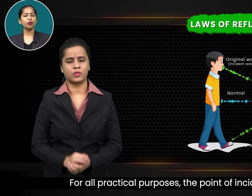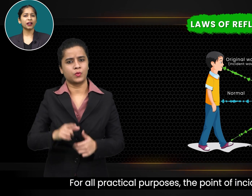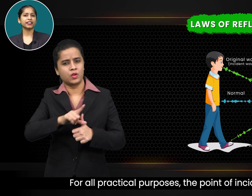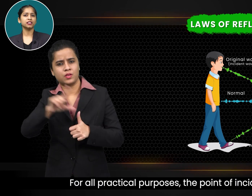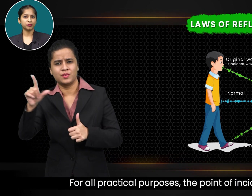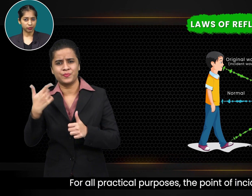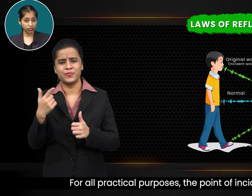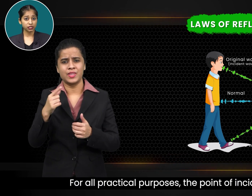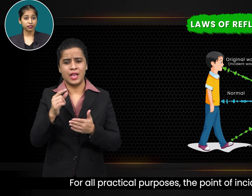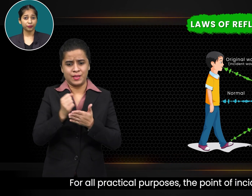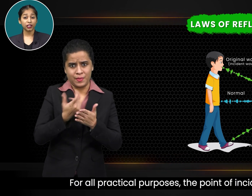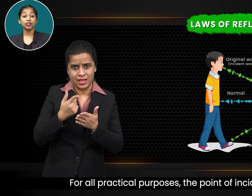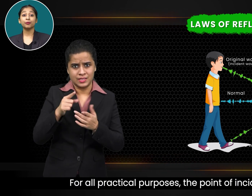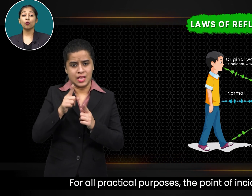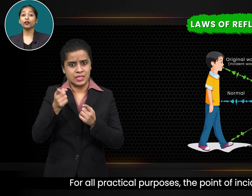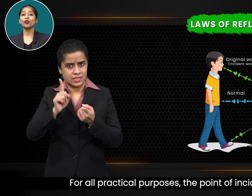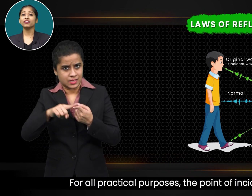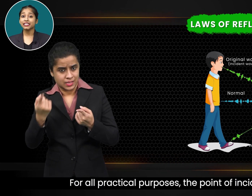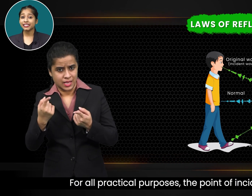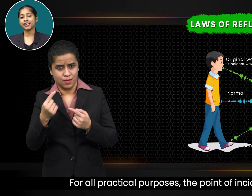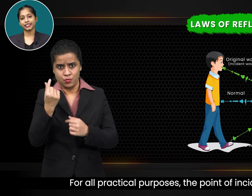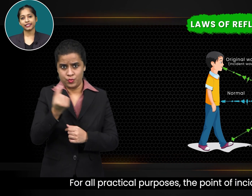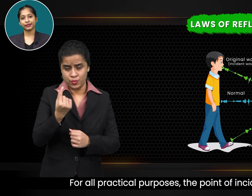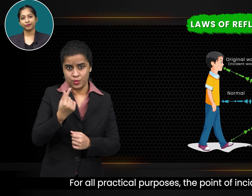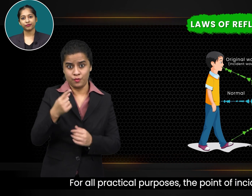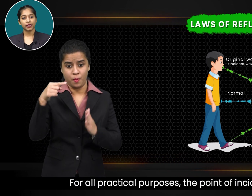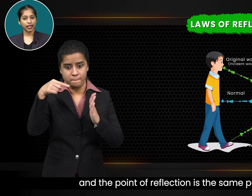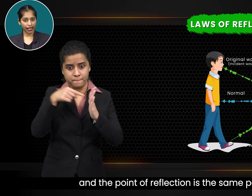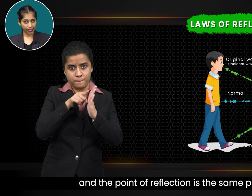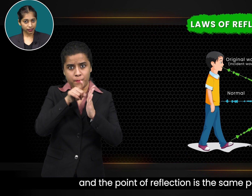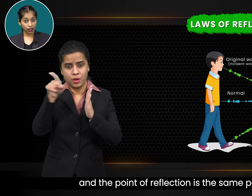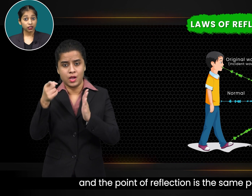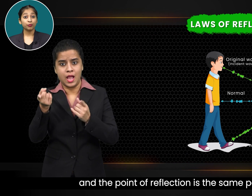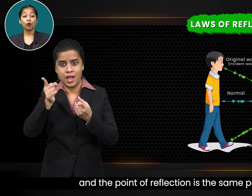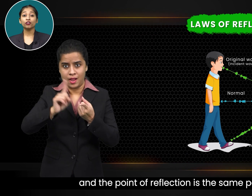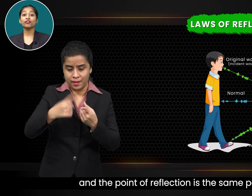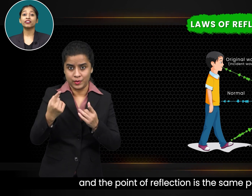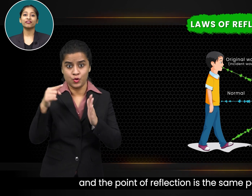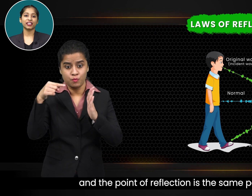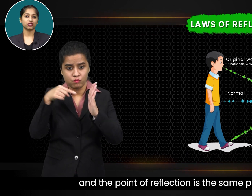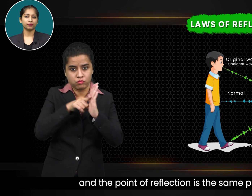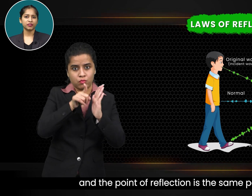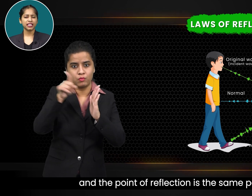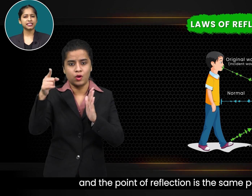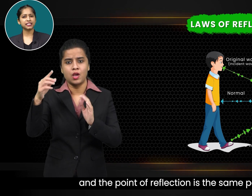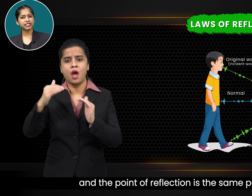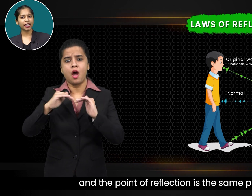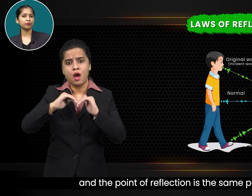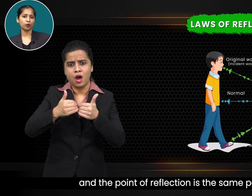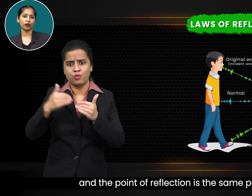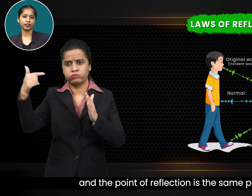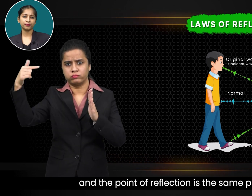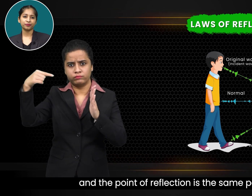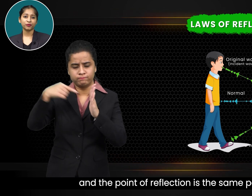For all practical purposes, the point of incidence and the point of reflection is the